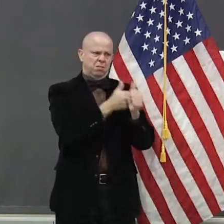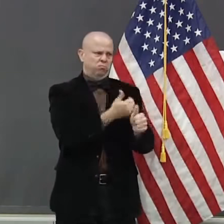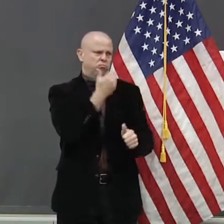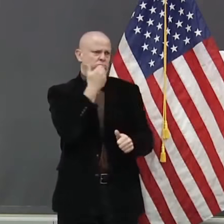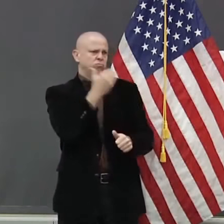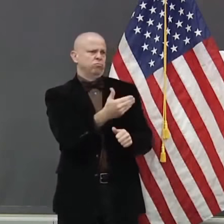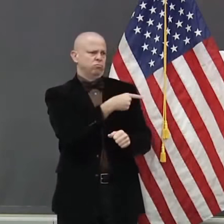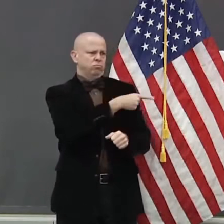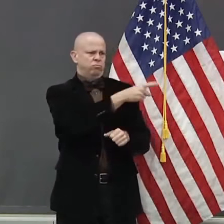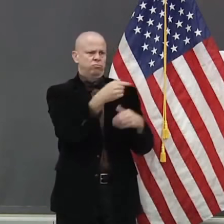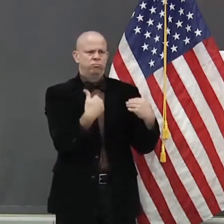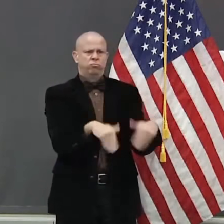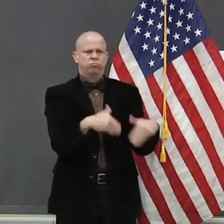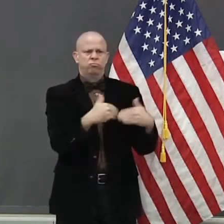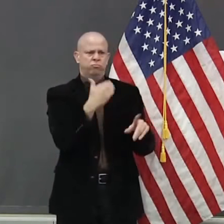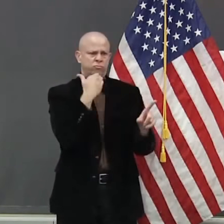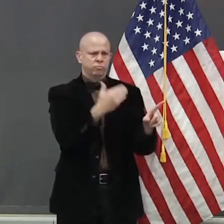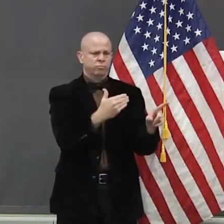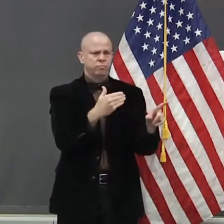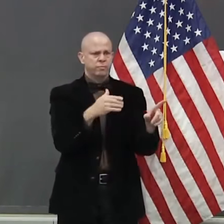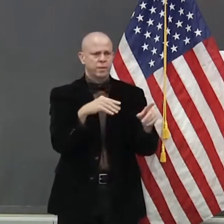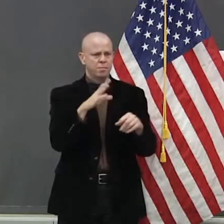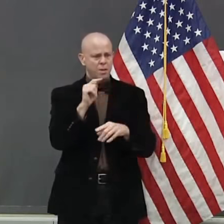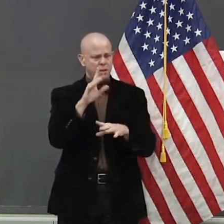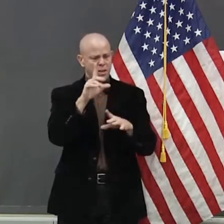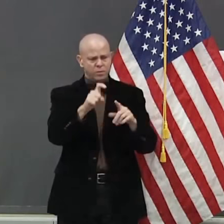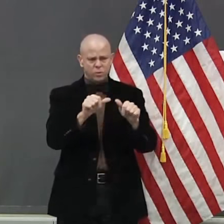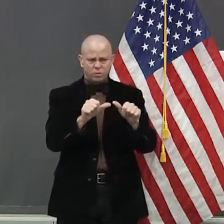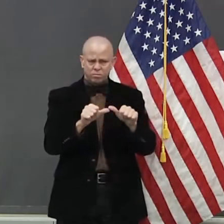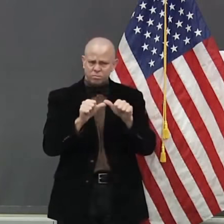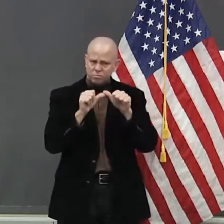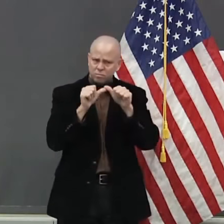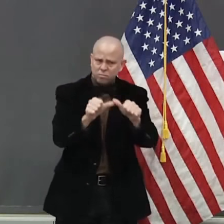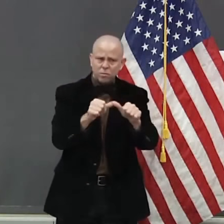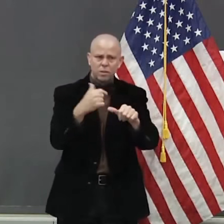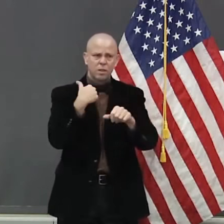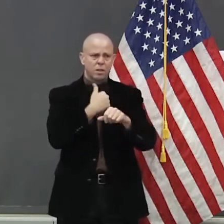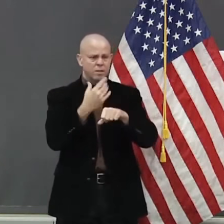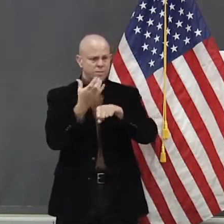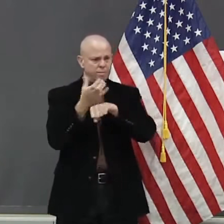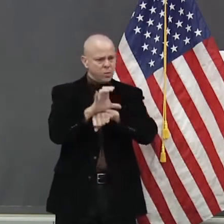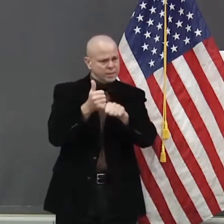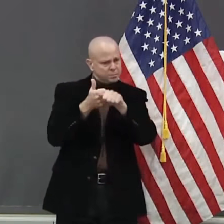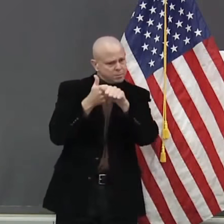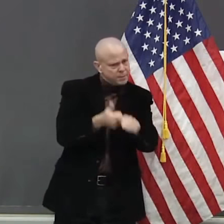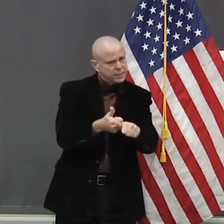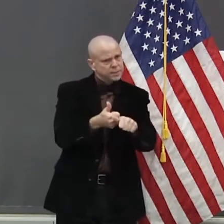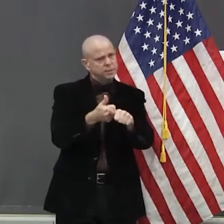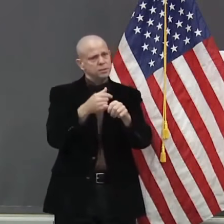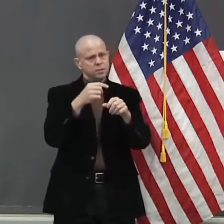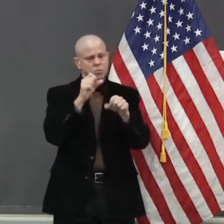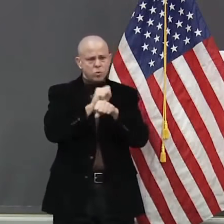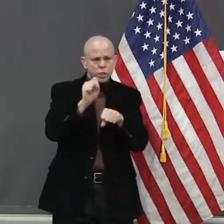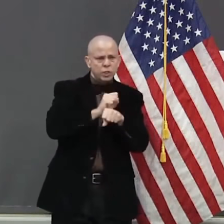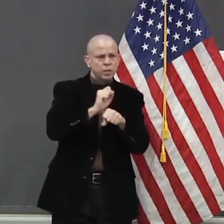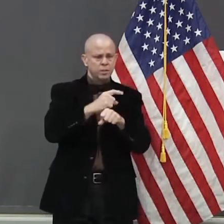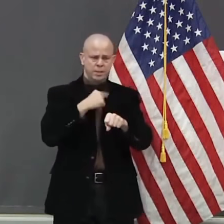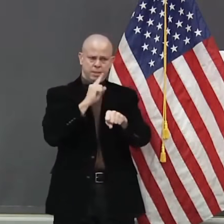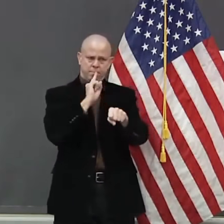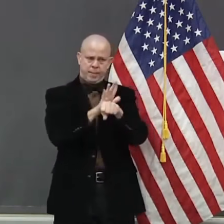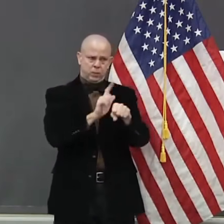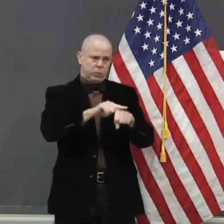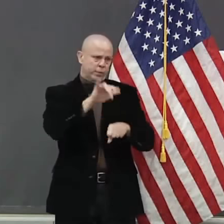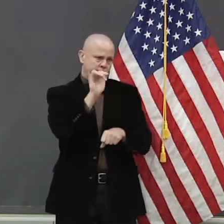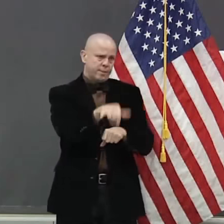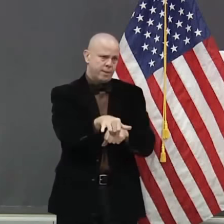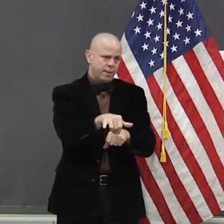But certainly we will need to continue our enforcement efforts, and I'm absolutely committed to doing that. But the